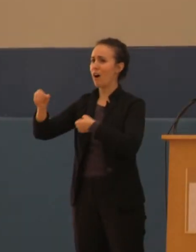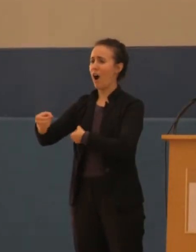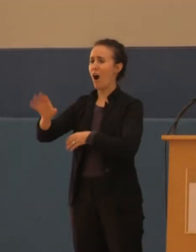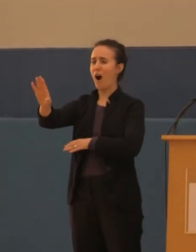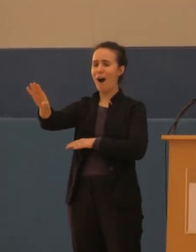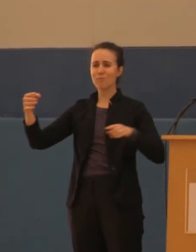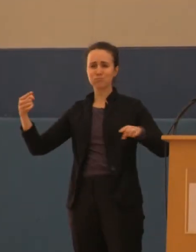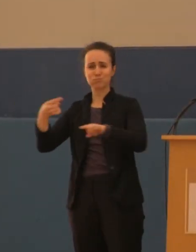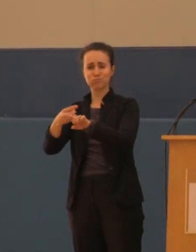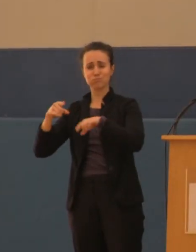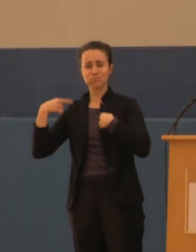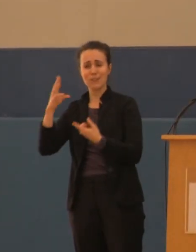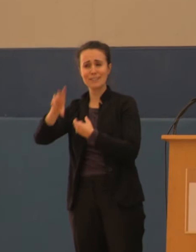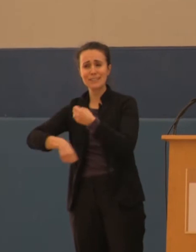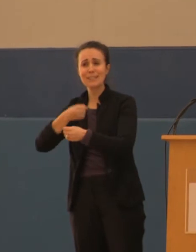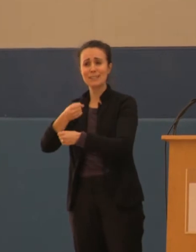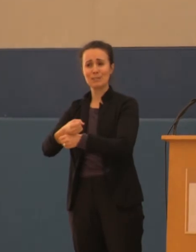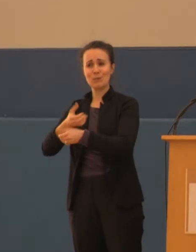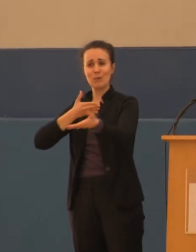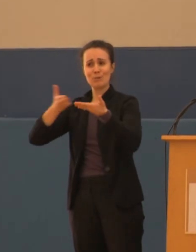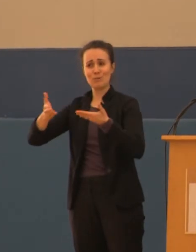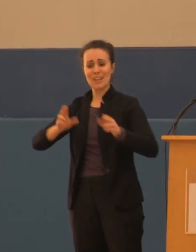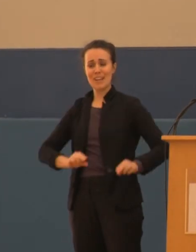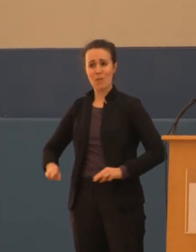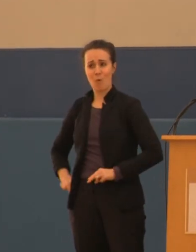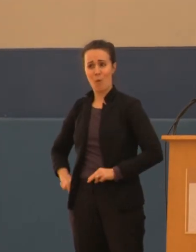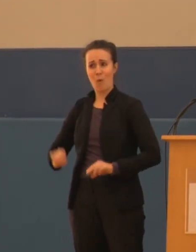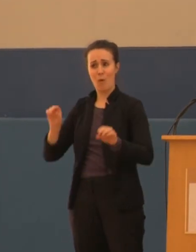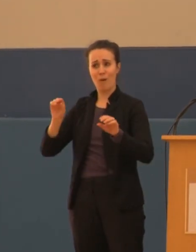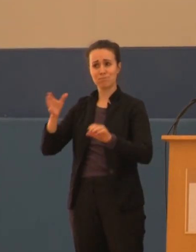notwithstanding my 6 years serving honorably as a naval officer.